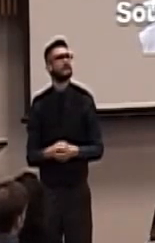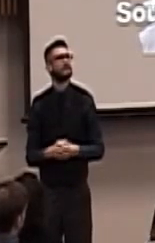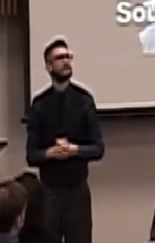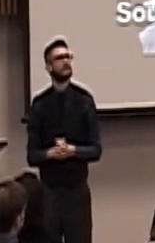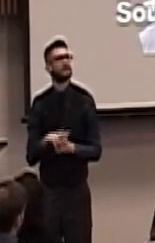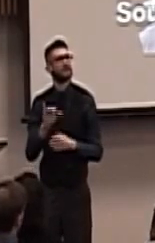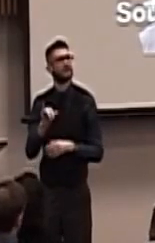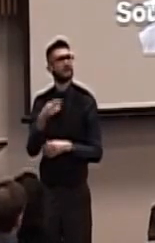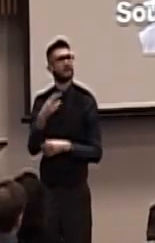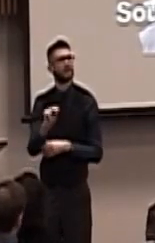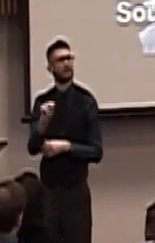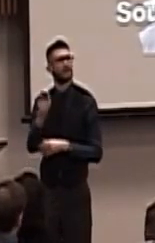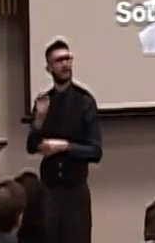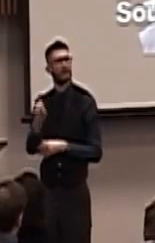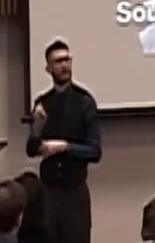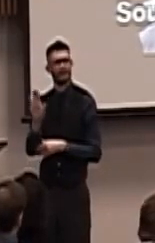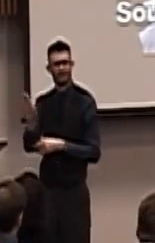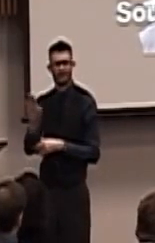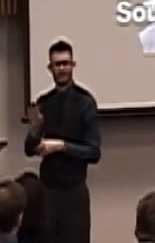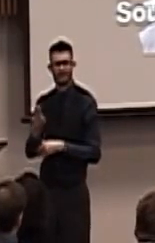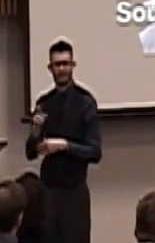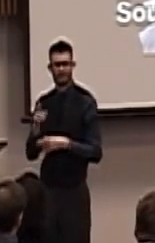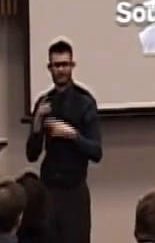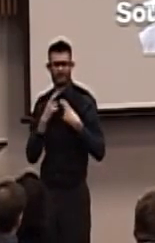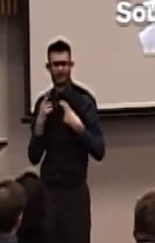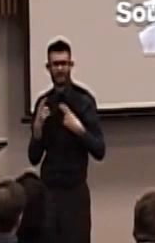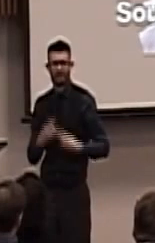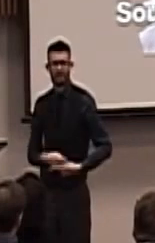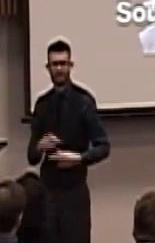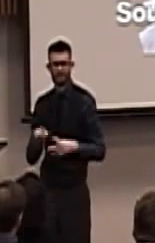John Ed Clark's health didn't continue well, and his